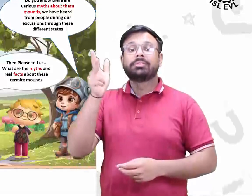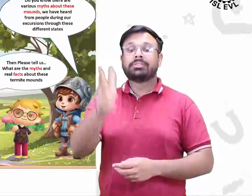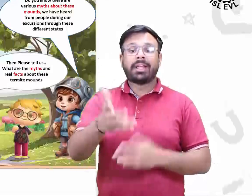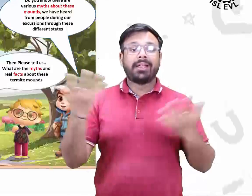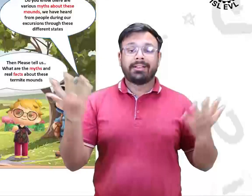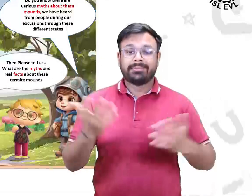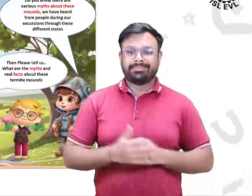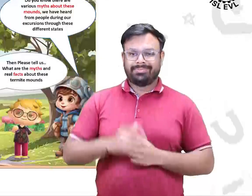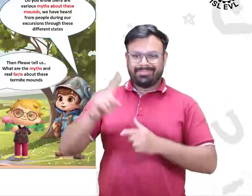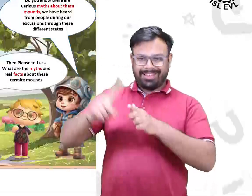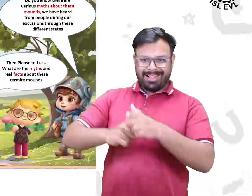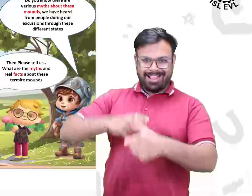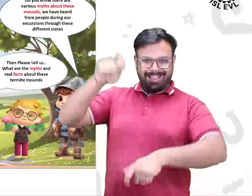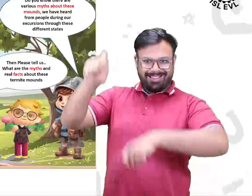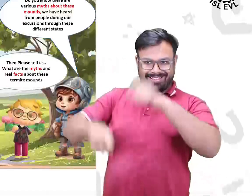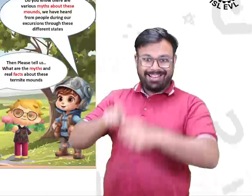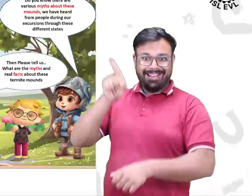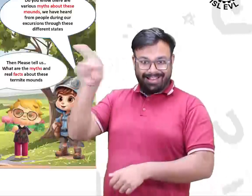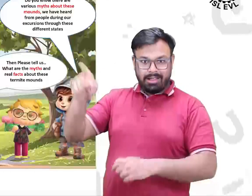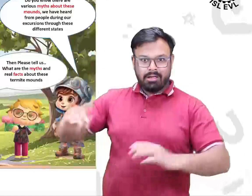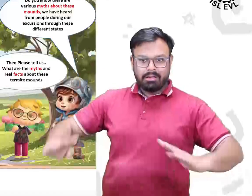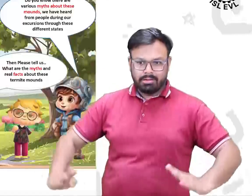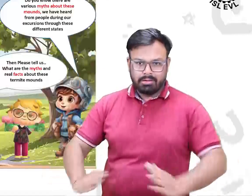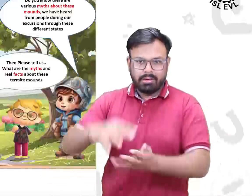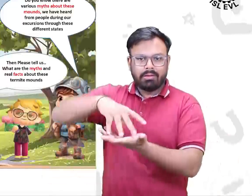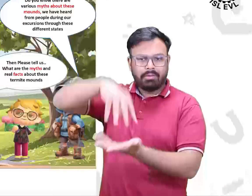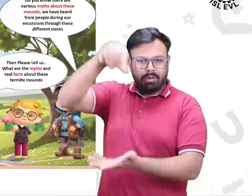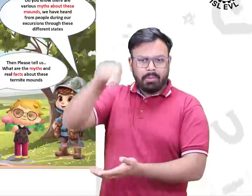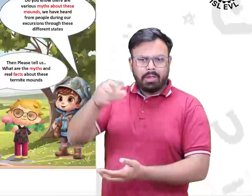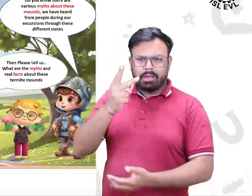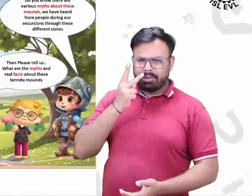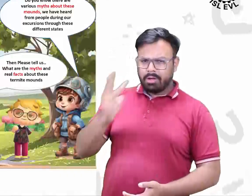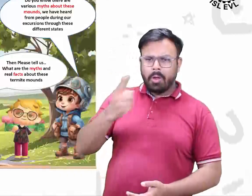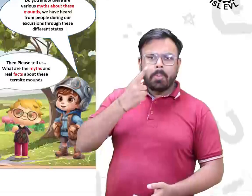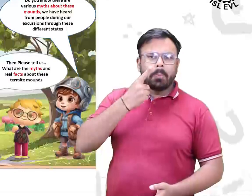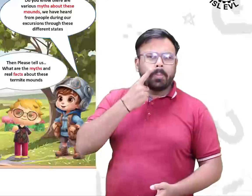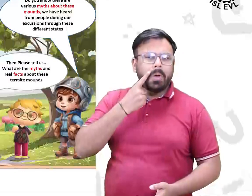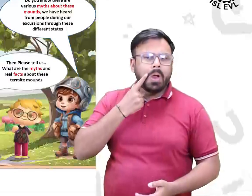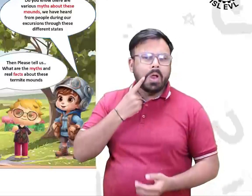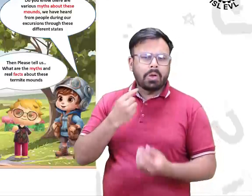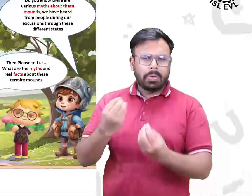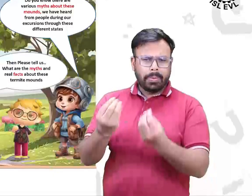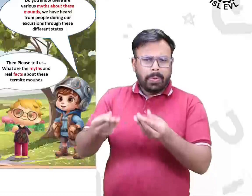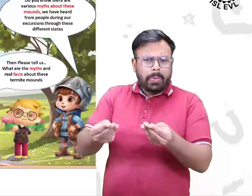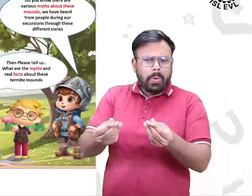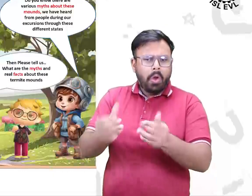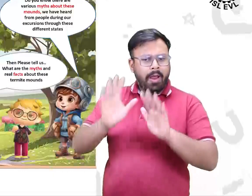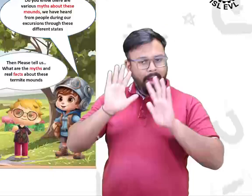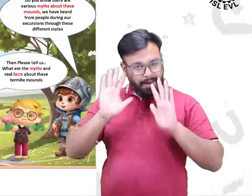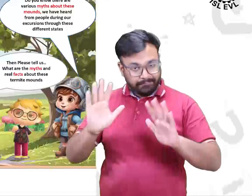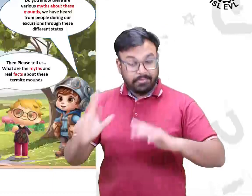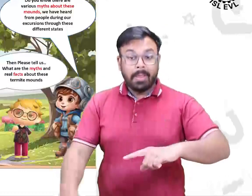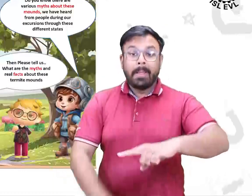Jharkhand has yellow soil and mounts have 2 feet